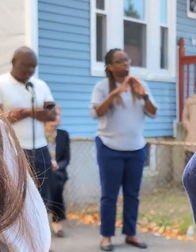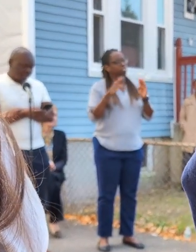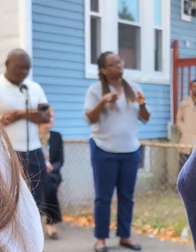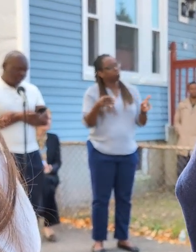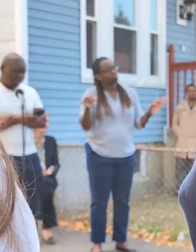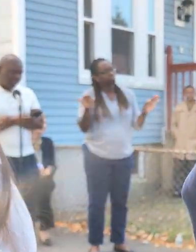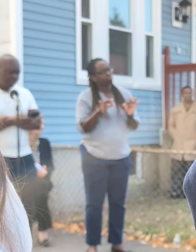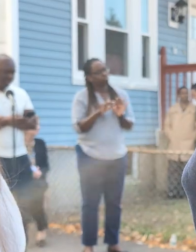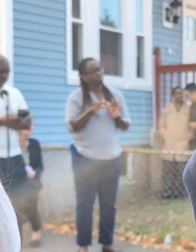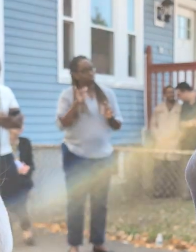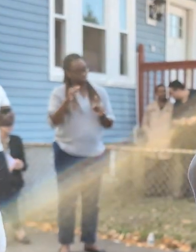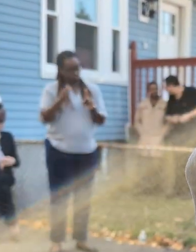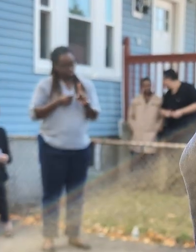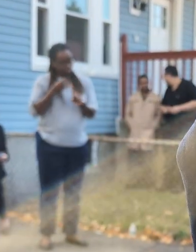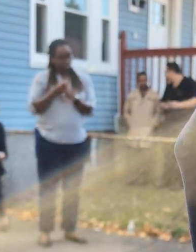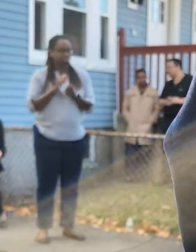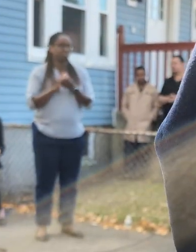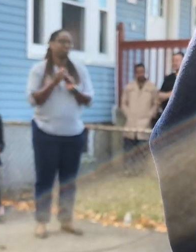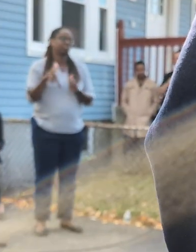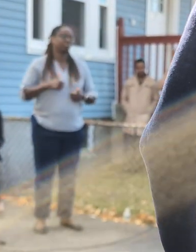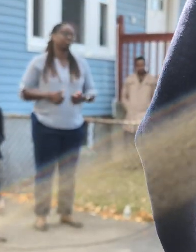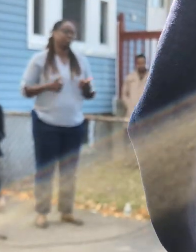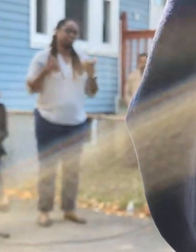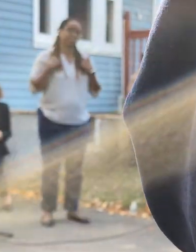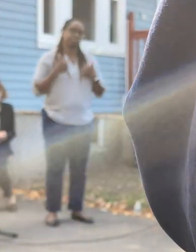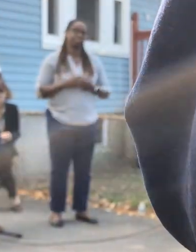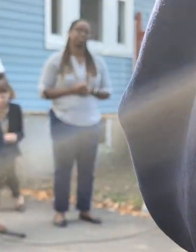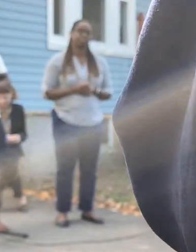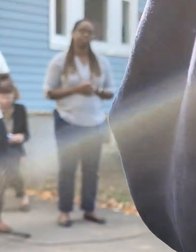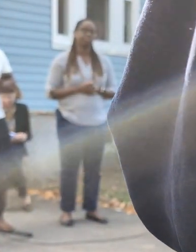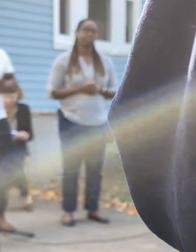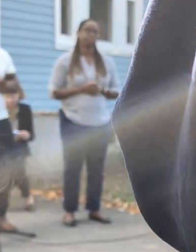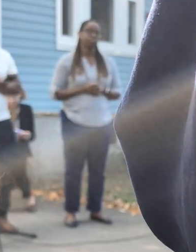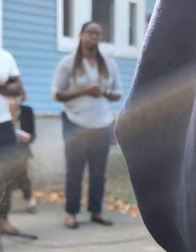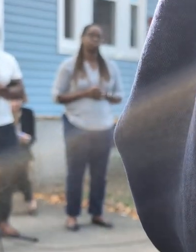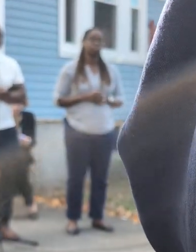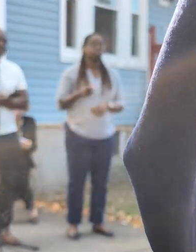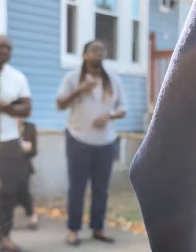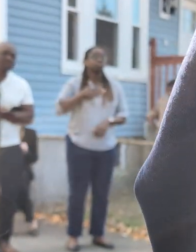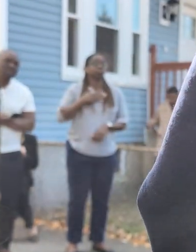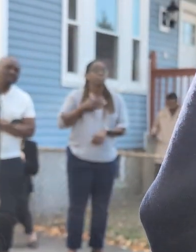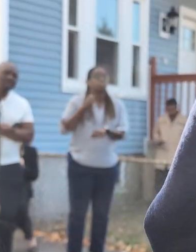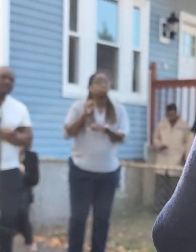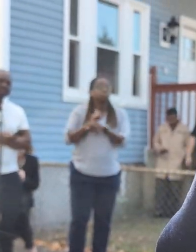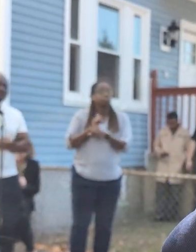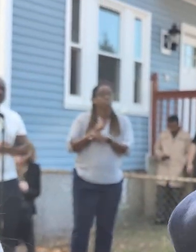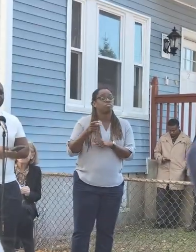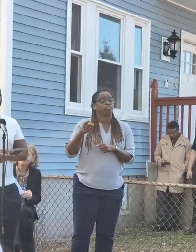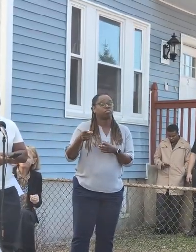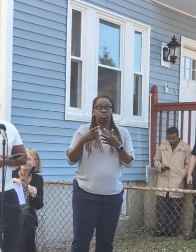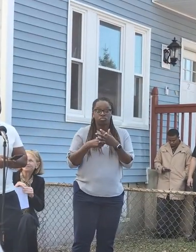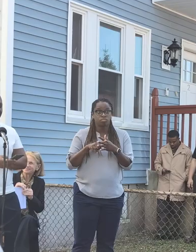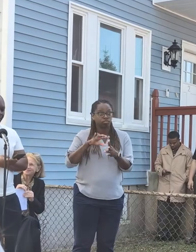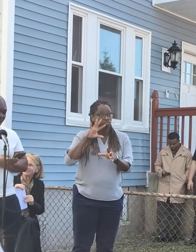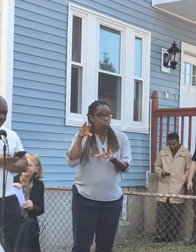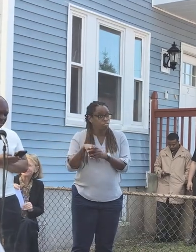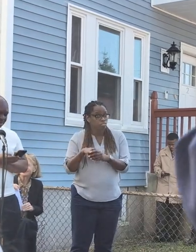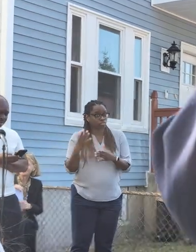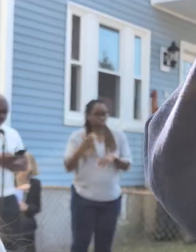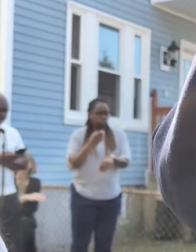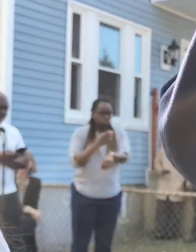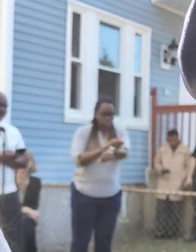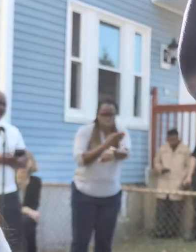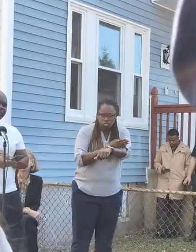As over the years, my work expanded, evolving from small renovations to major developments throughout the city of